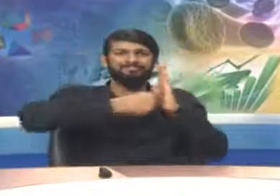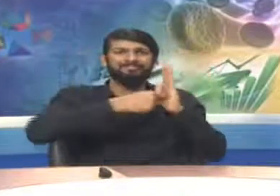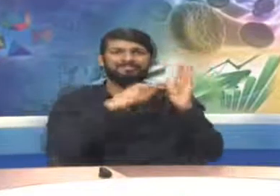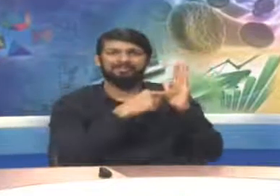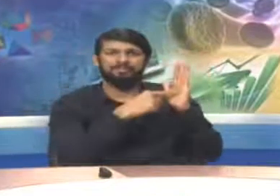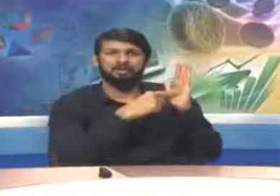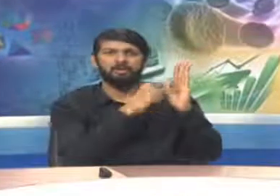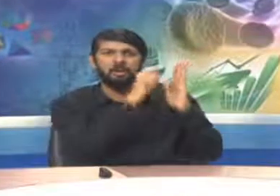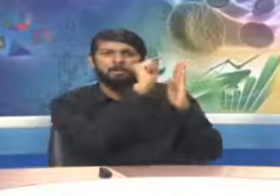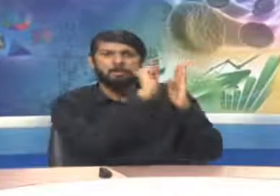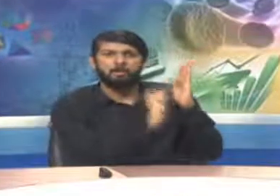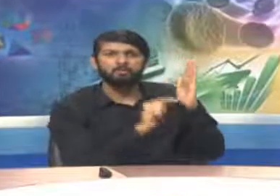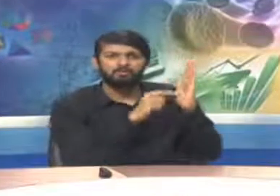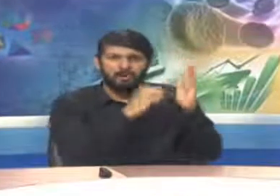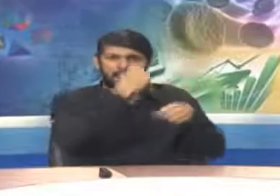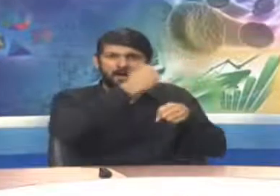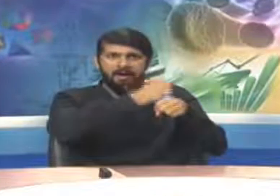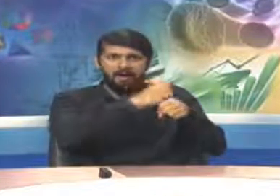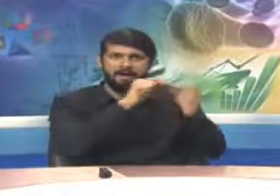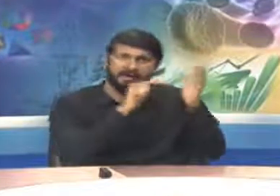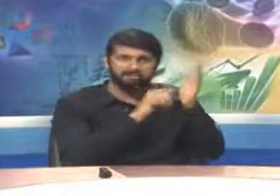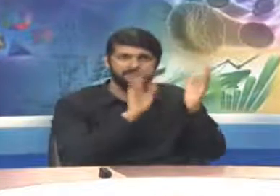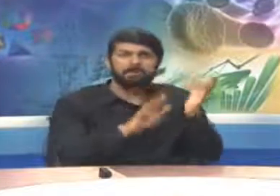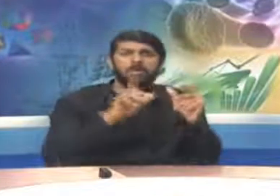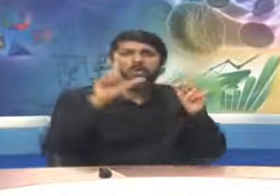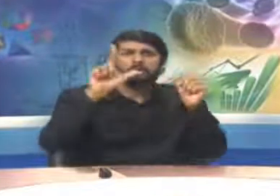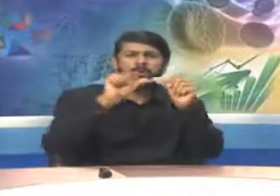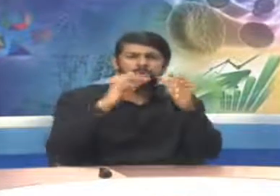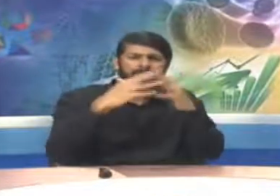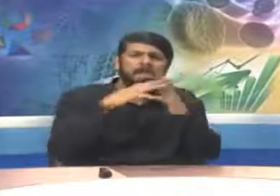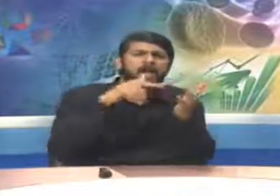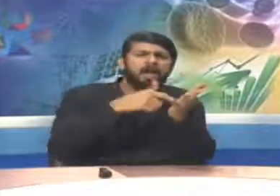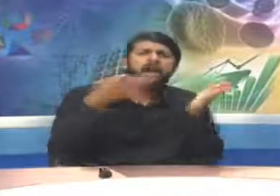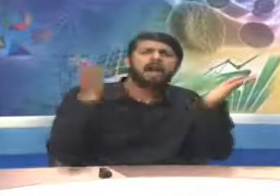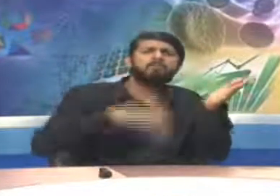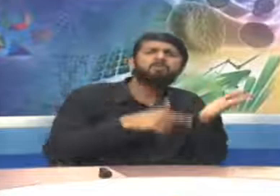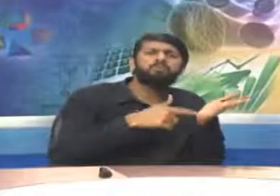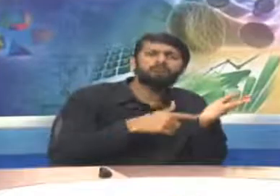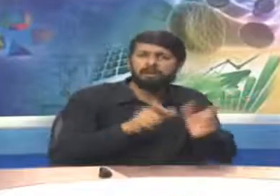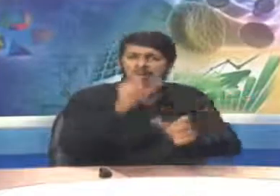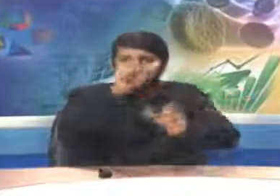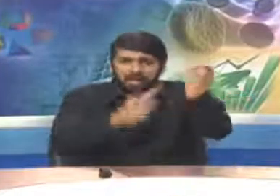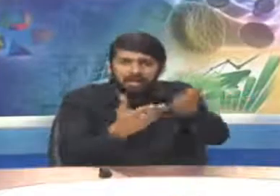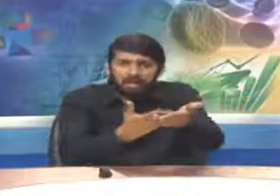Government function according to the constitution and constitutionalism.